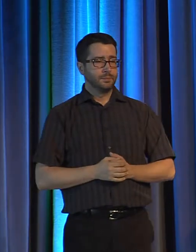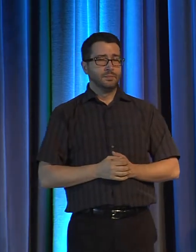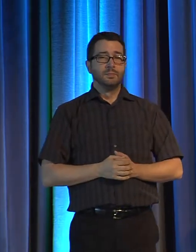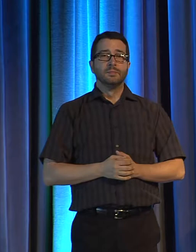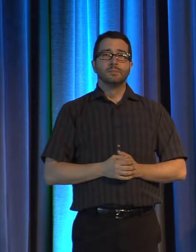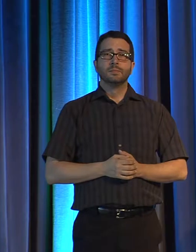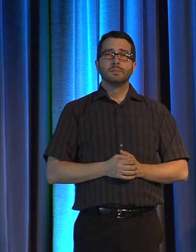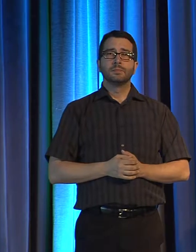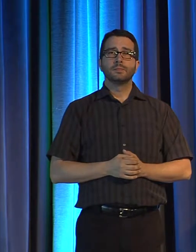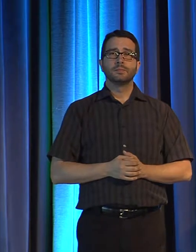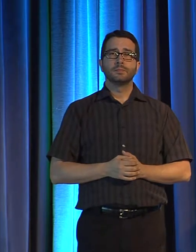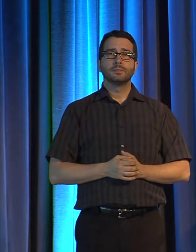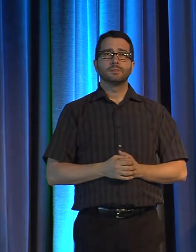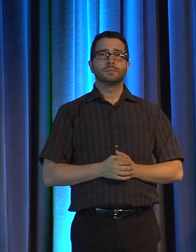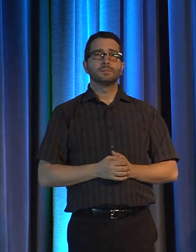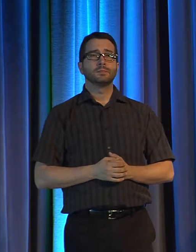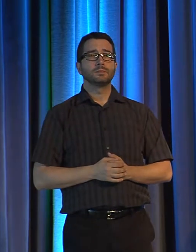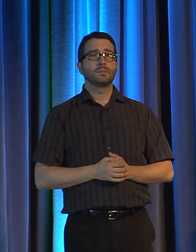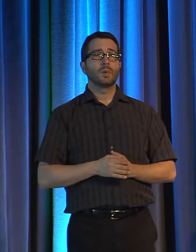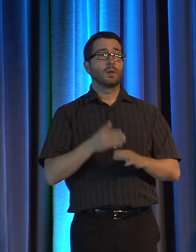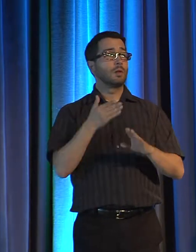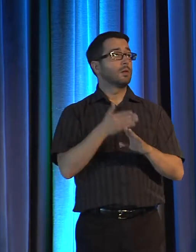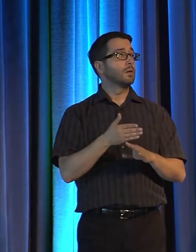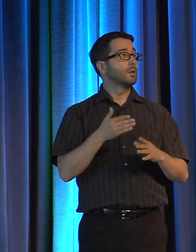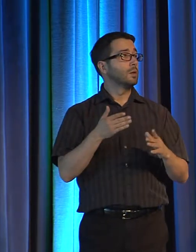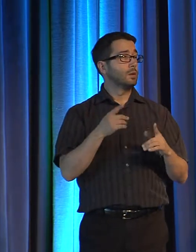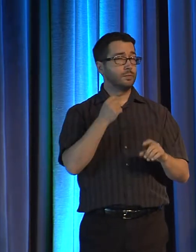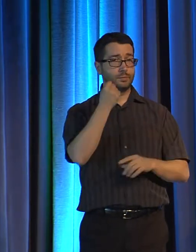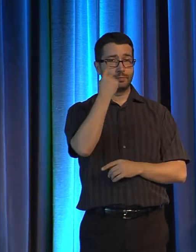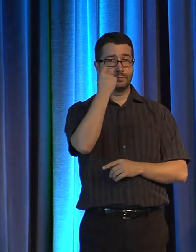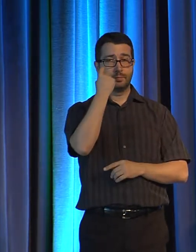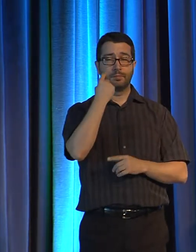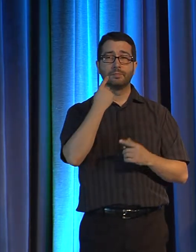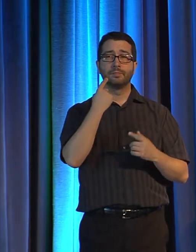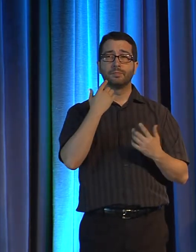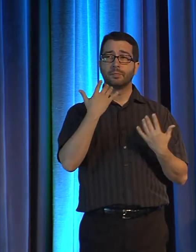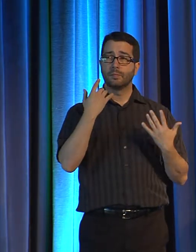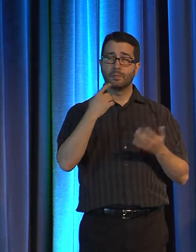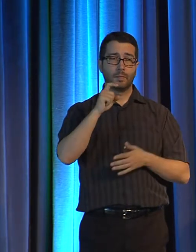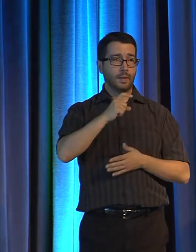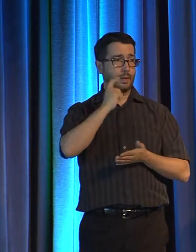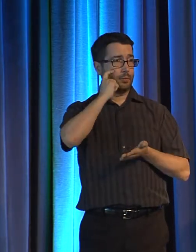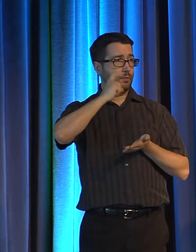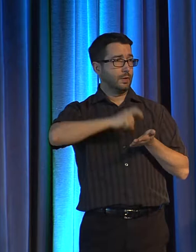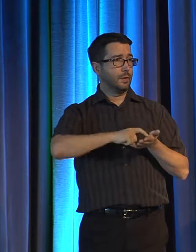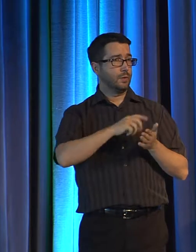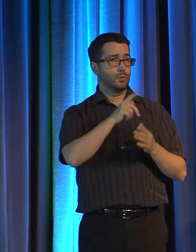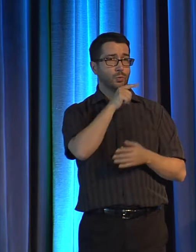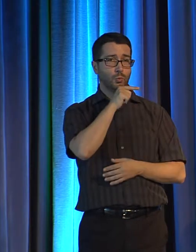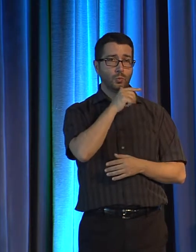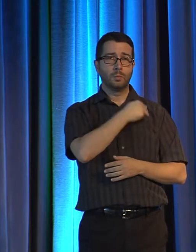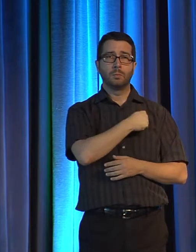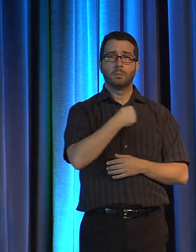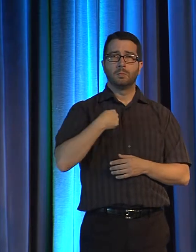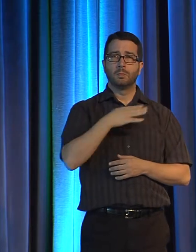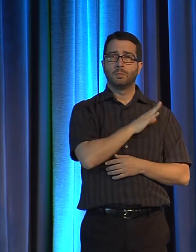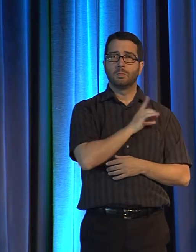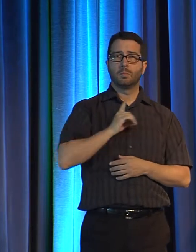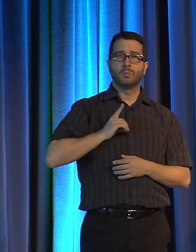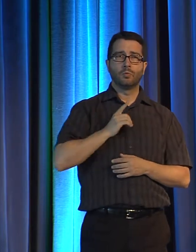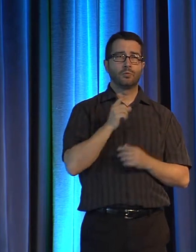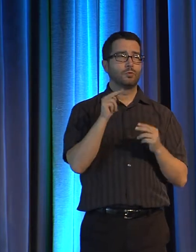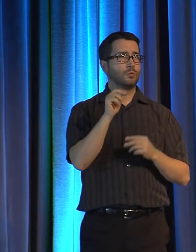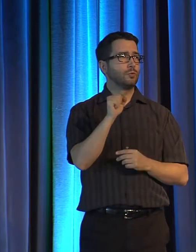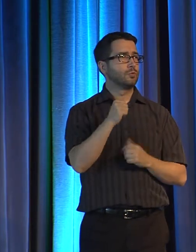First of all, before I get started, I do have to recognize the members of the board of the Nova Scotia